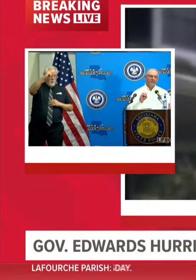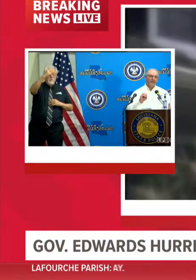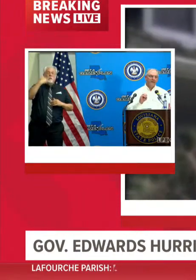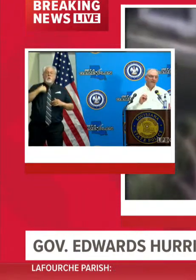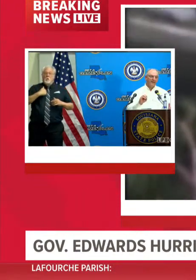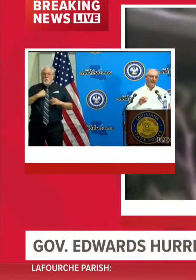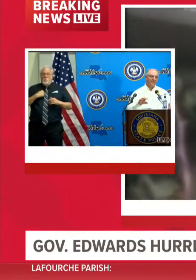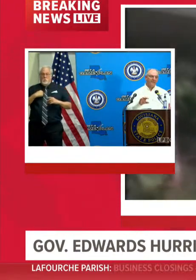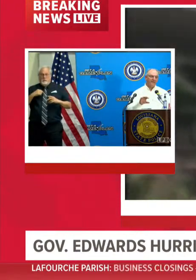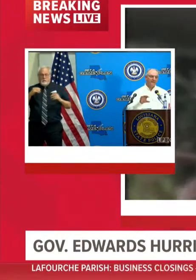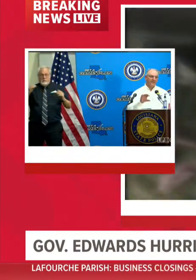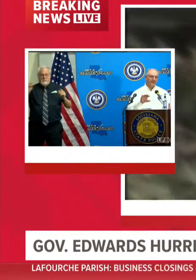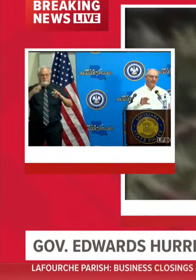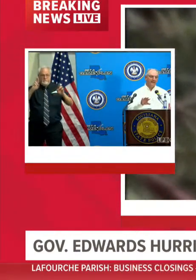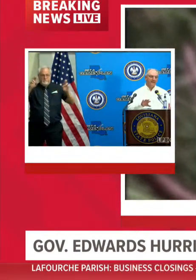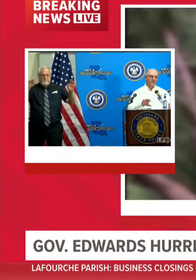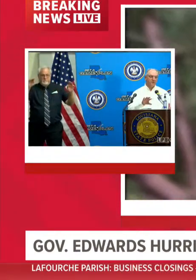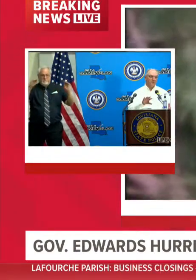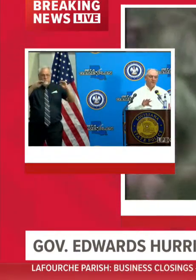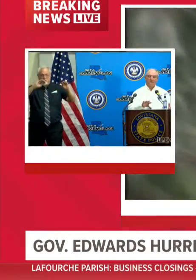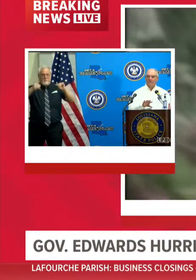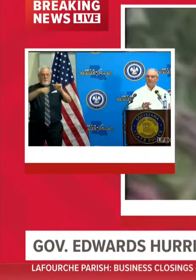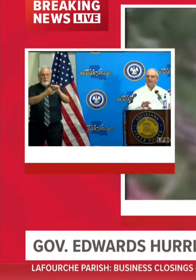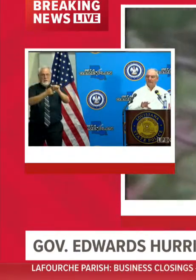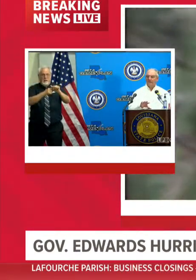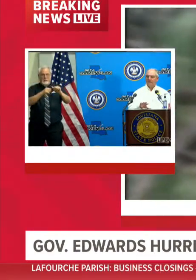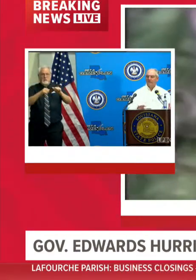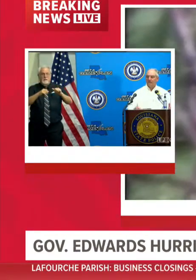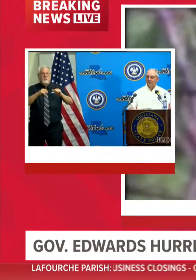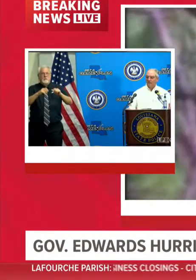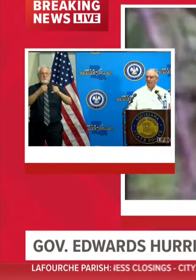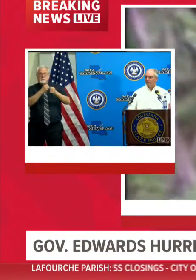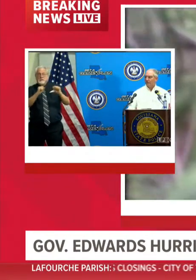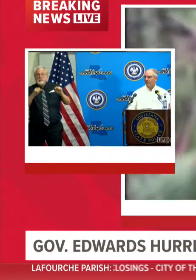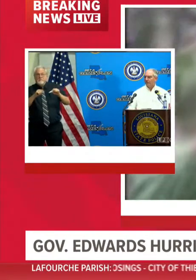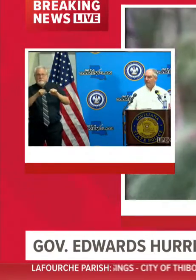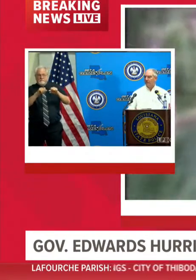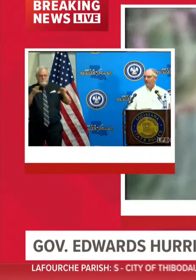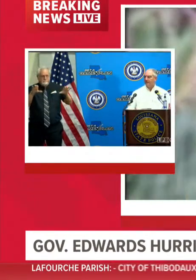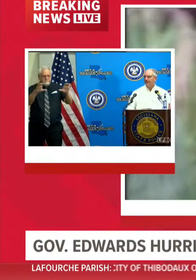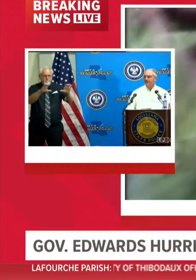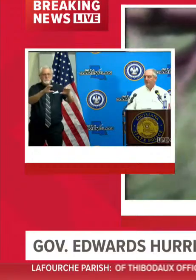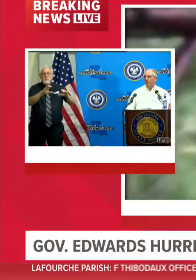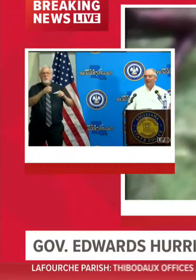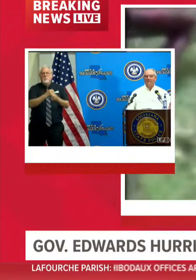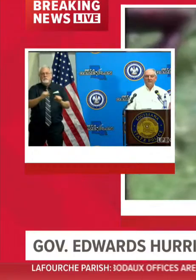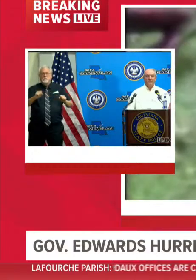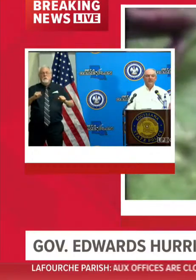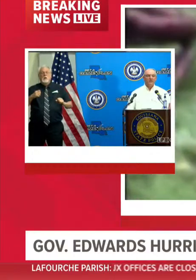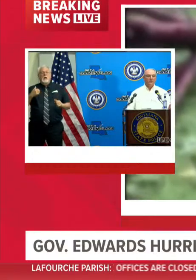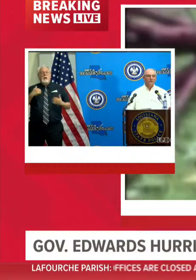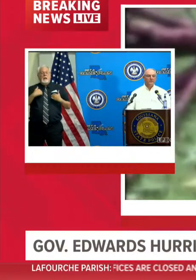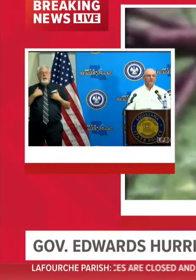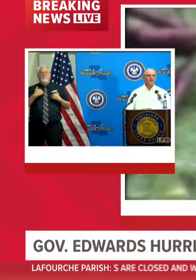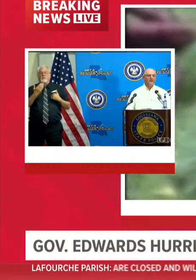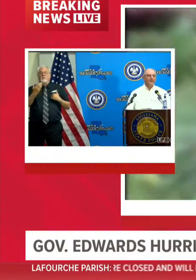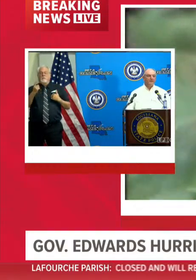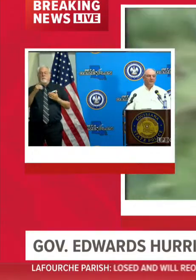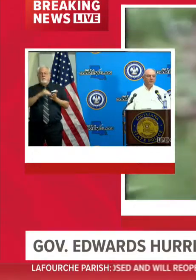people and assets in behind that storm as soon as it was safe to do so, to do search and rescue. We had